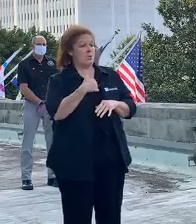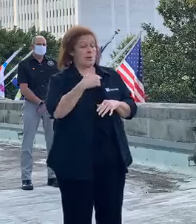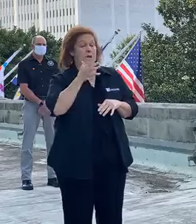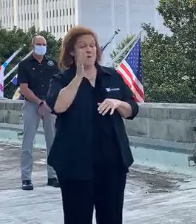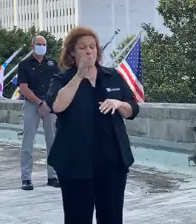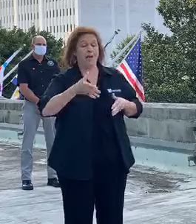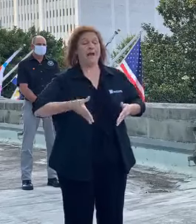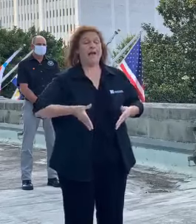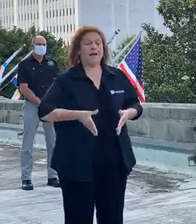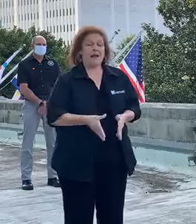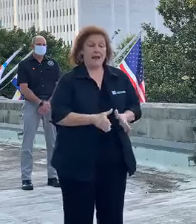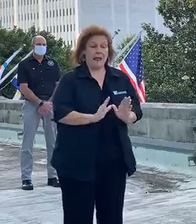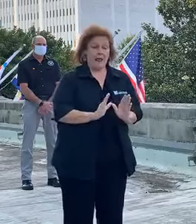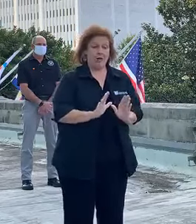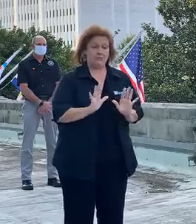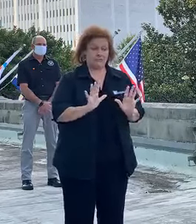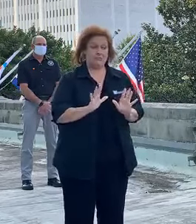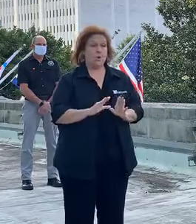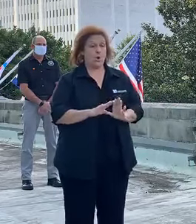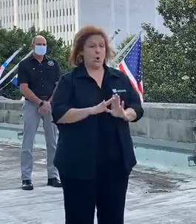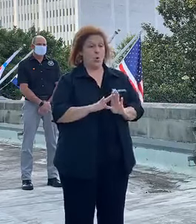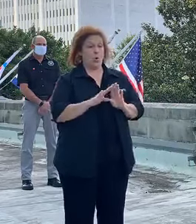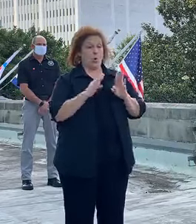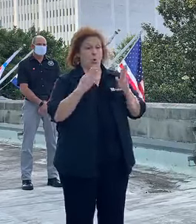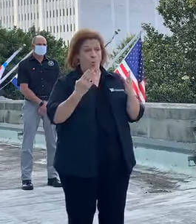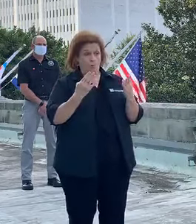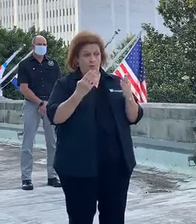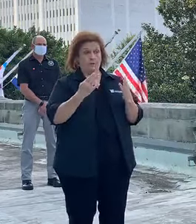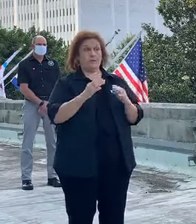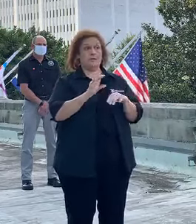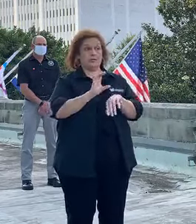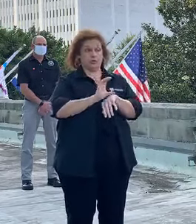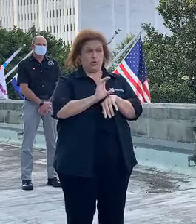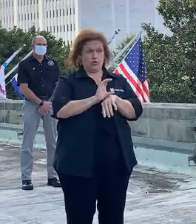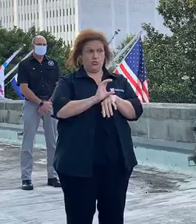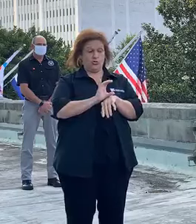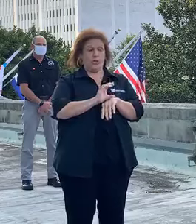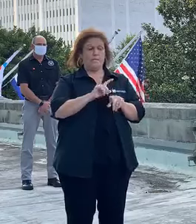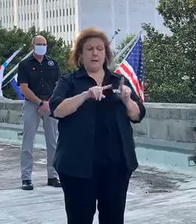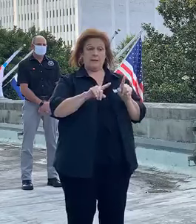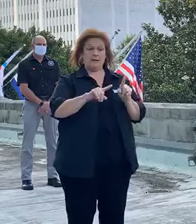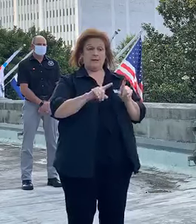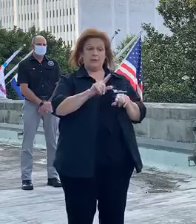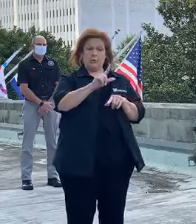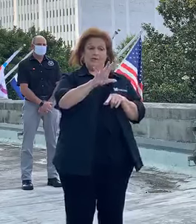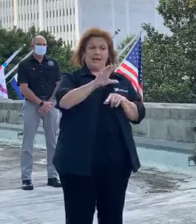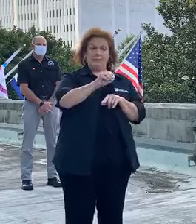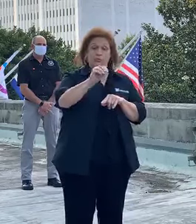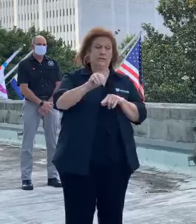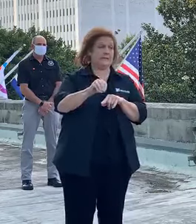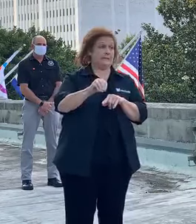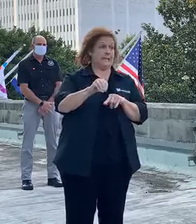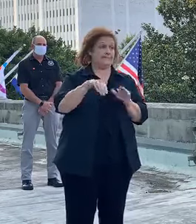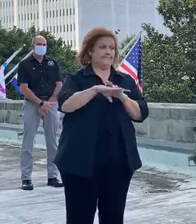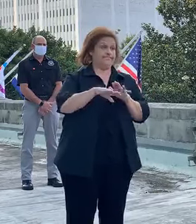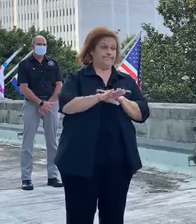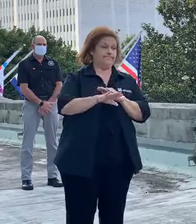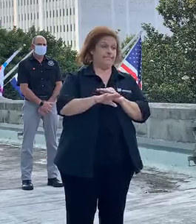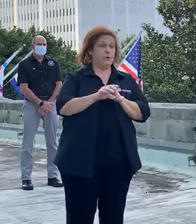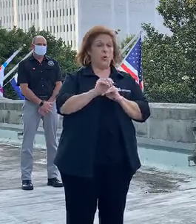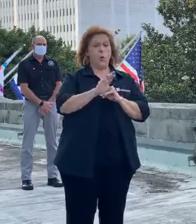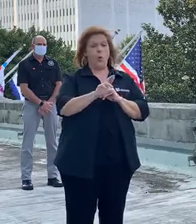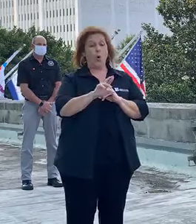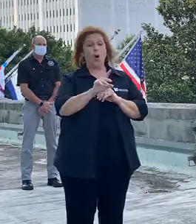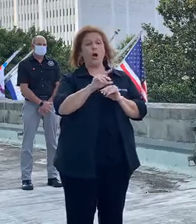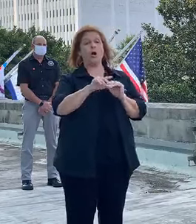for opening of our houses of worship at 25% capacity or